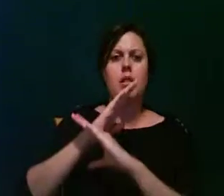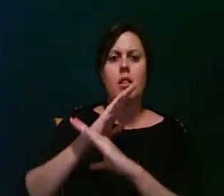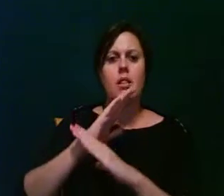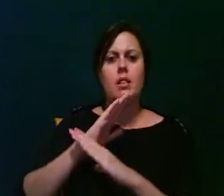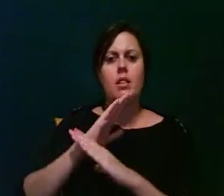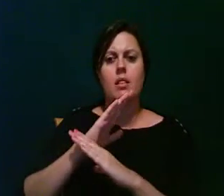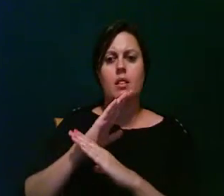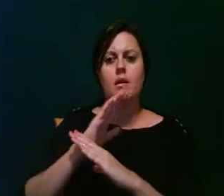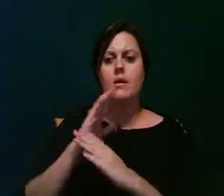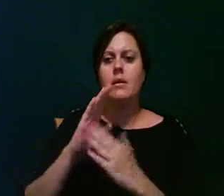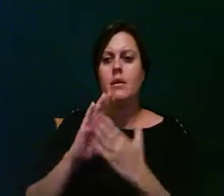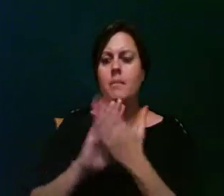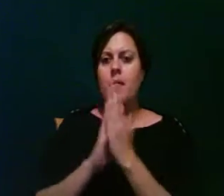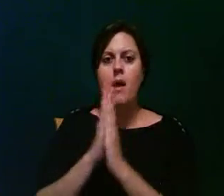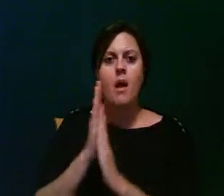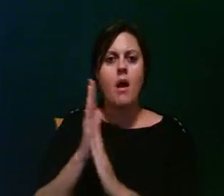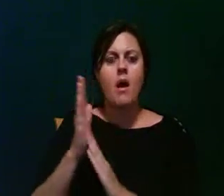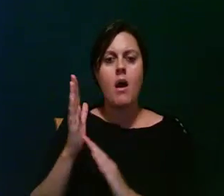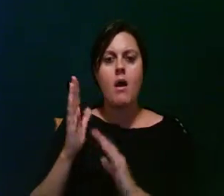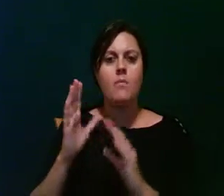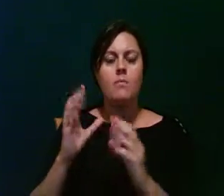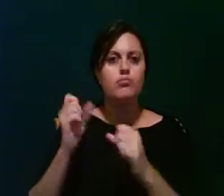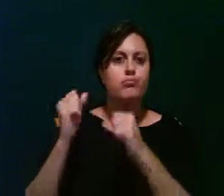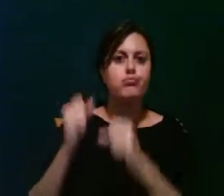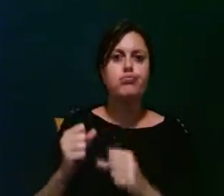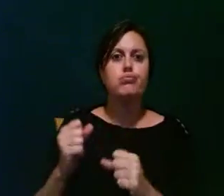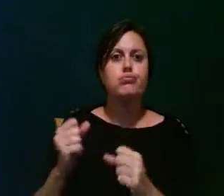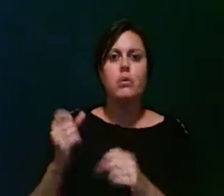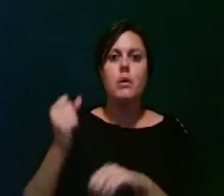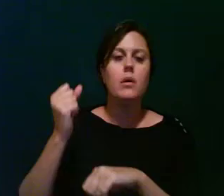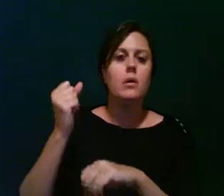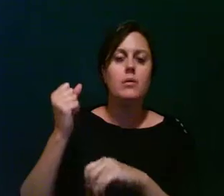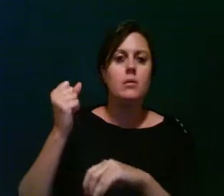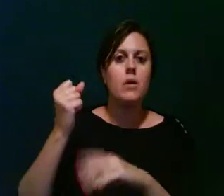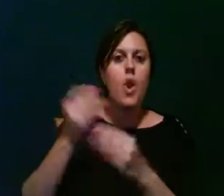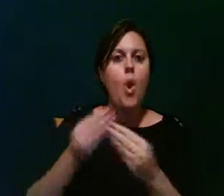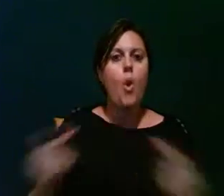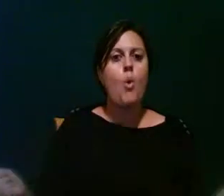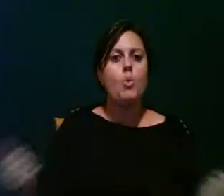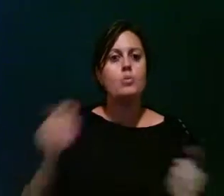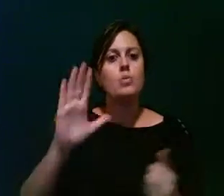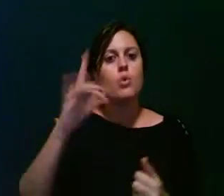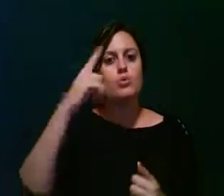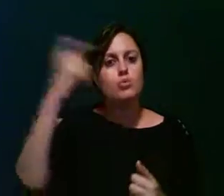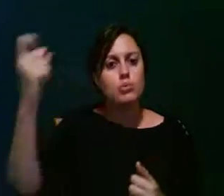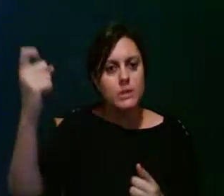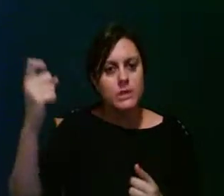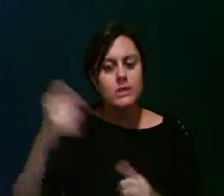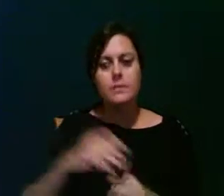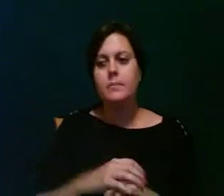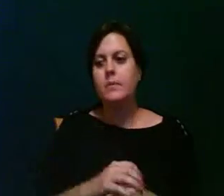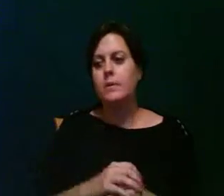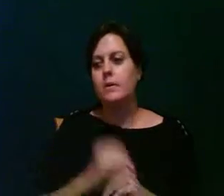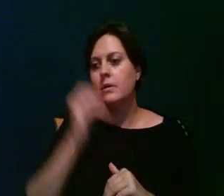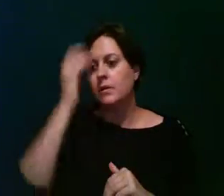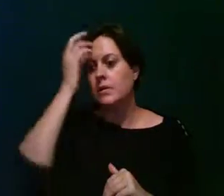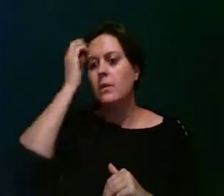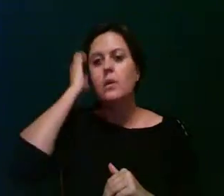in your life. There are two things that you know you can always have. You can have the dreams that you choose to create and